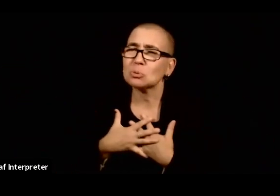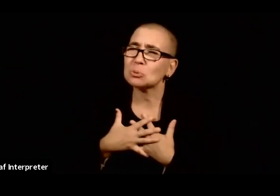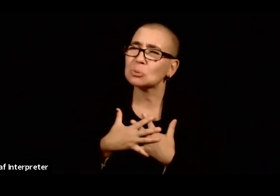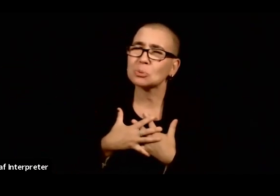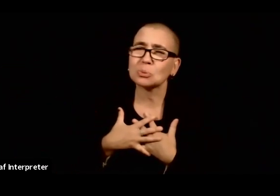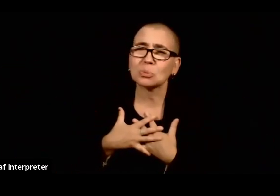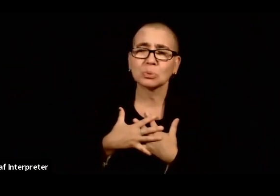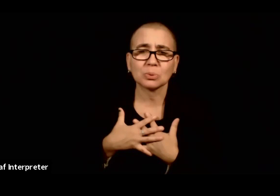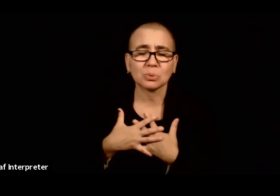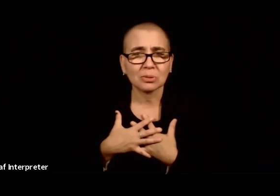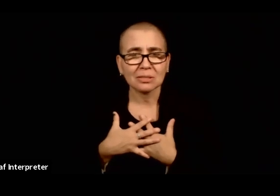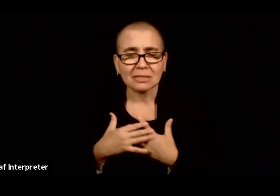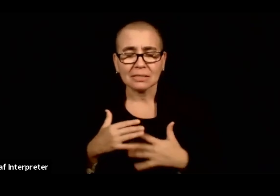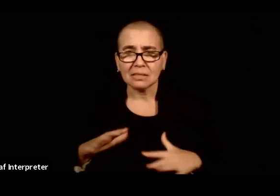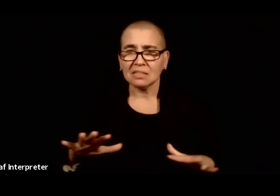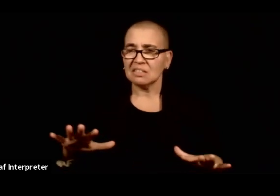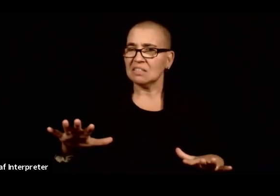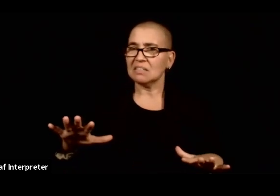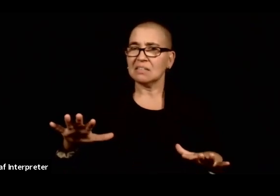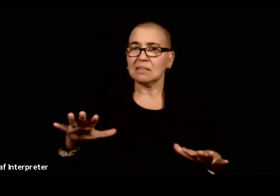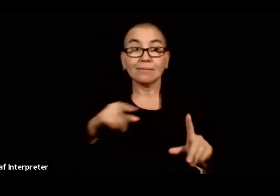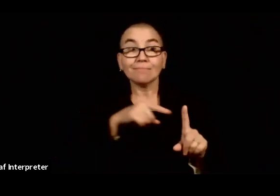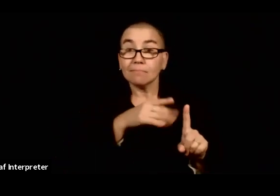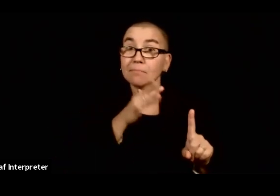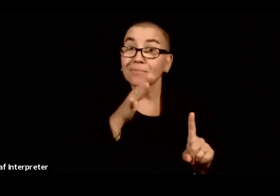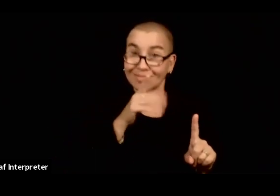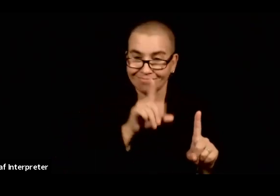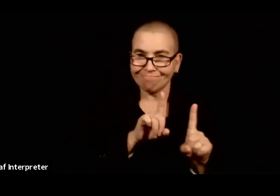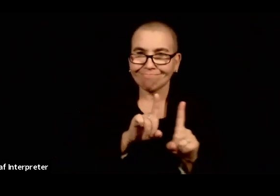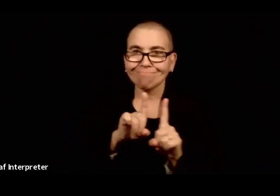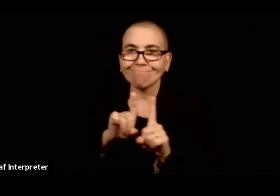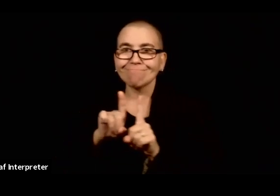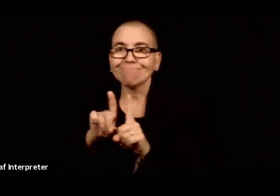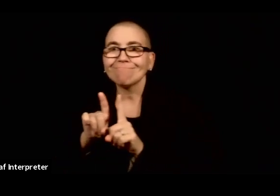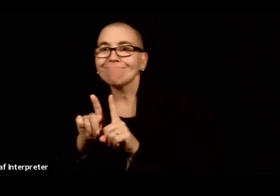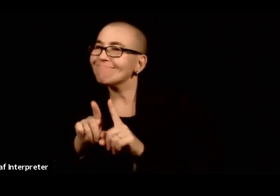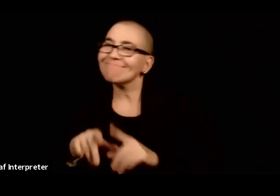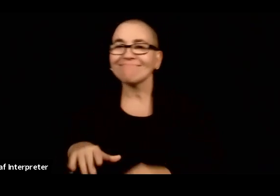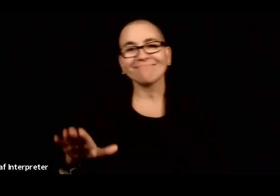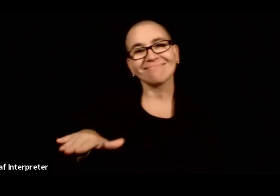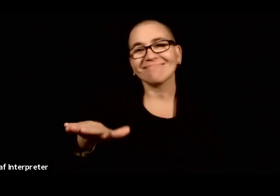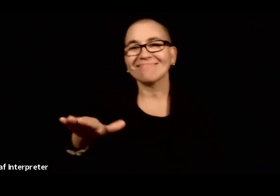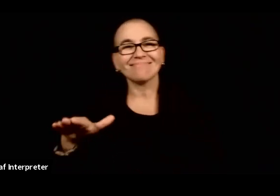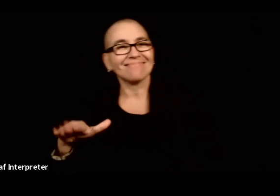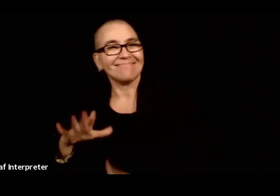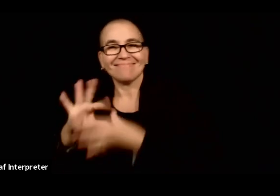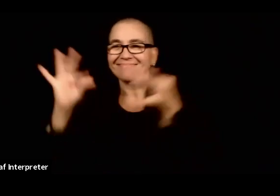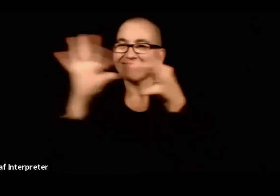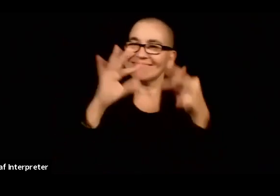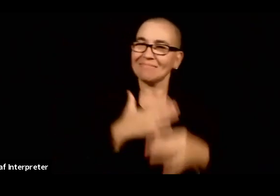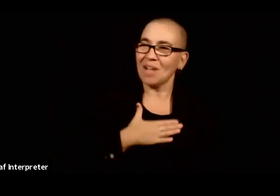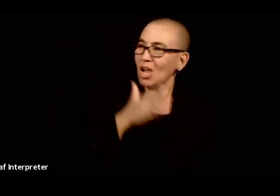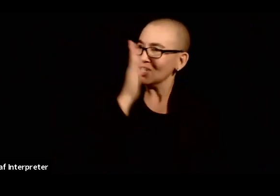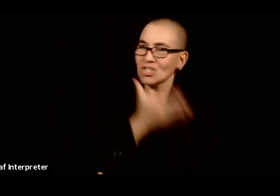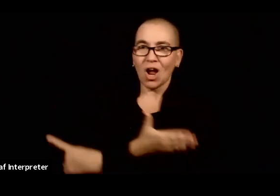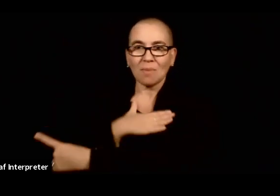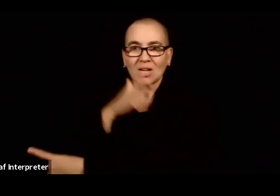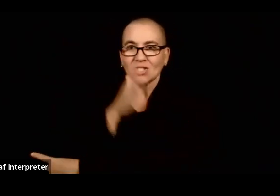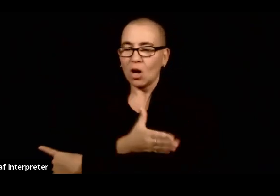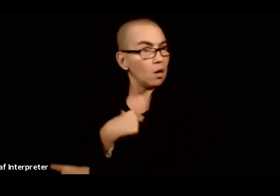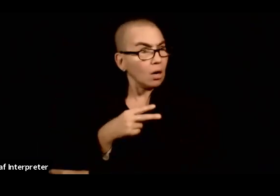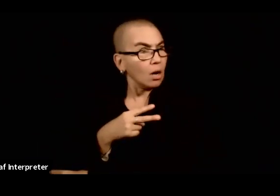give up. Staff can be great, but they aren't family. If you are a director of a facility, I would encourage you to